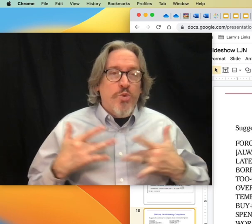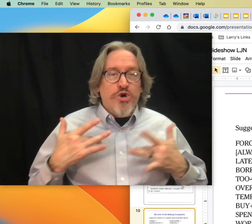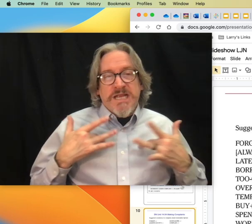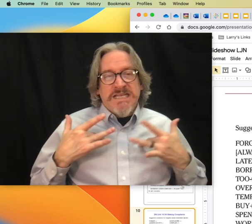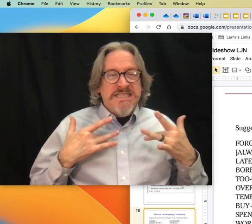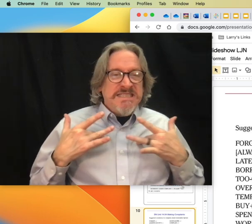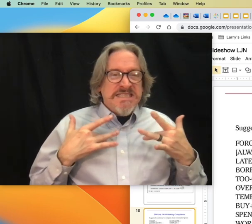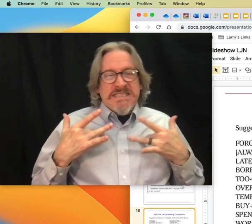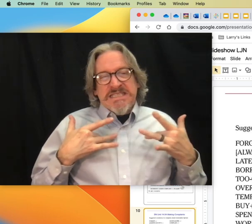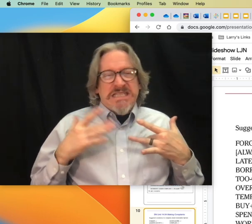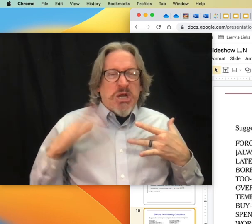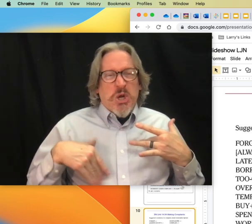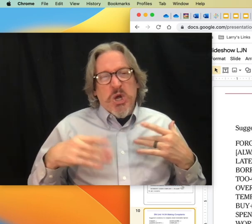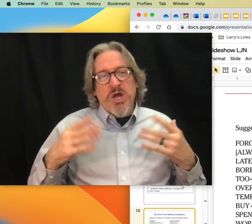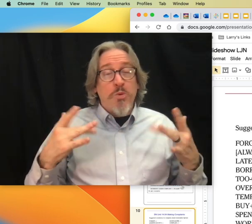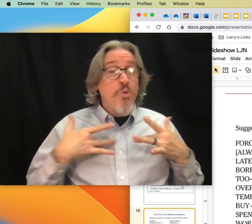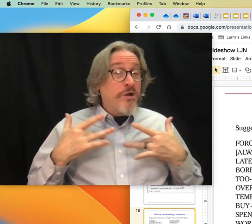Worry.